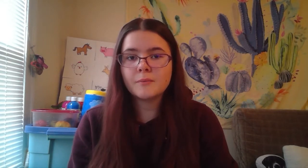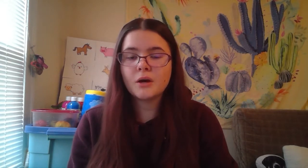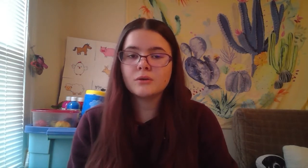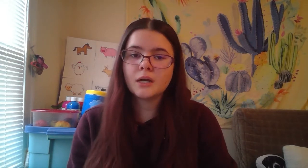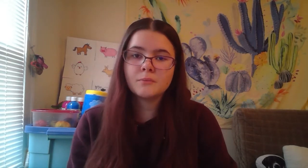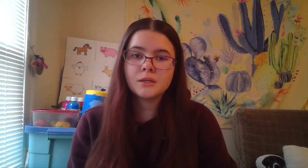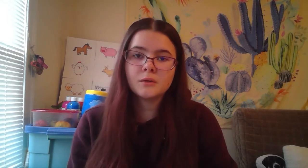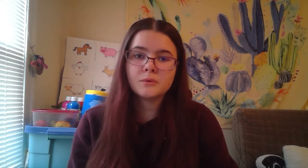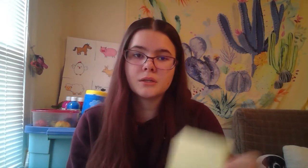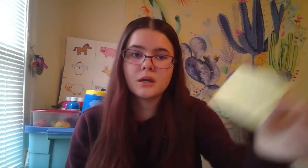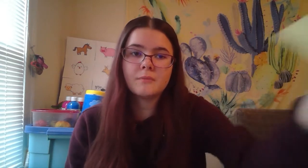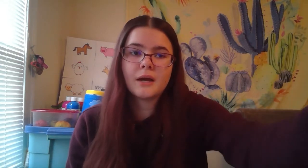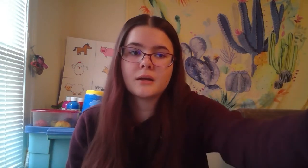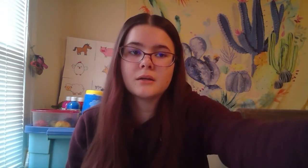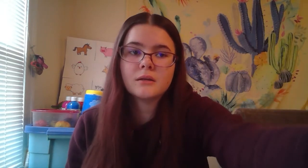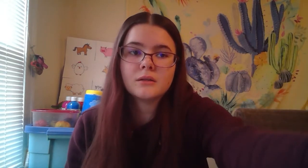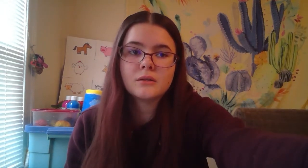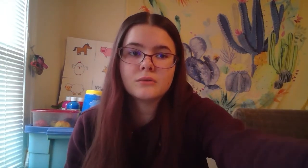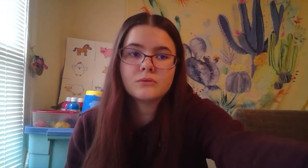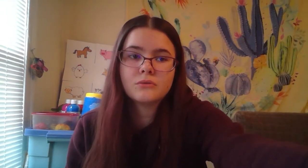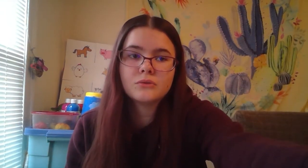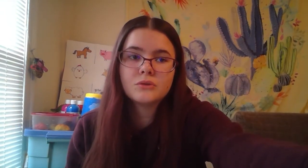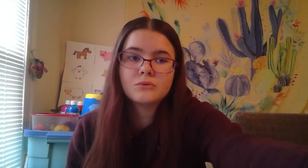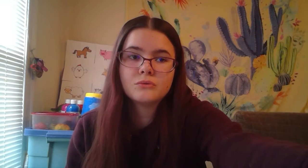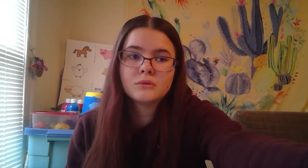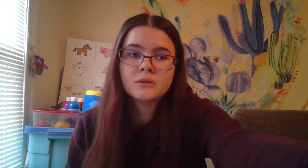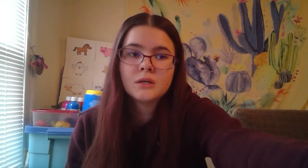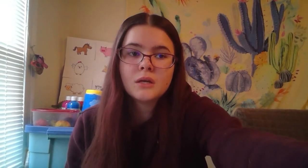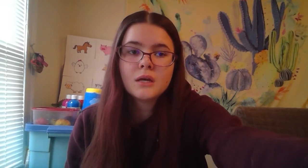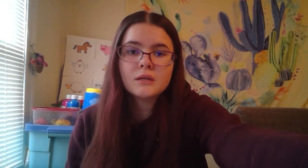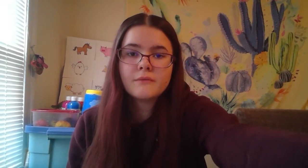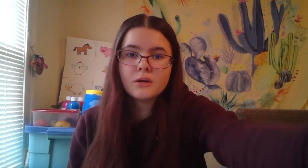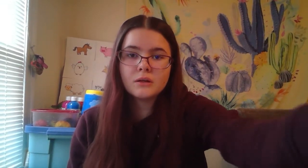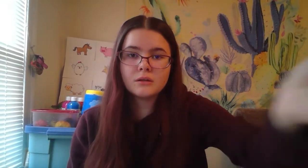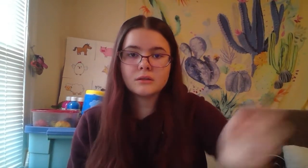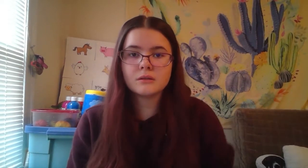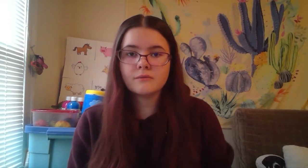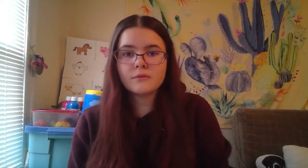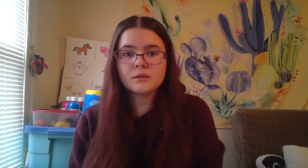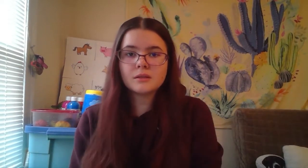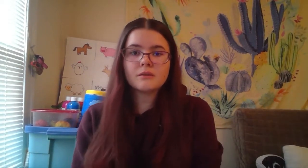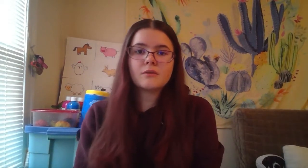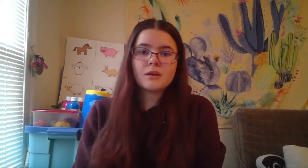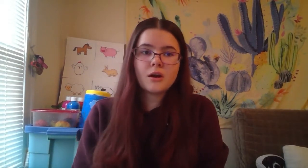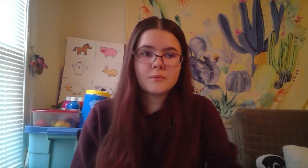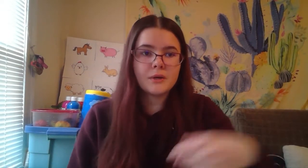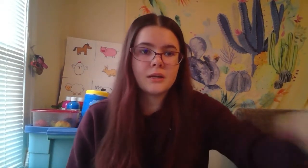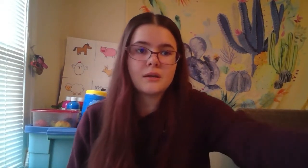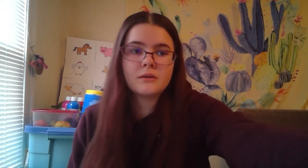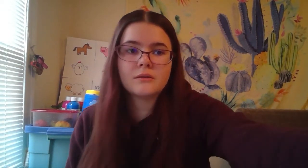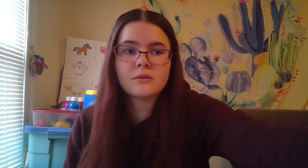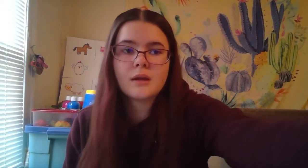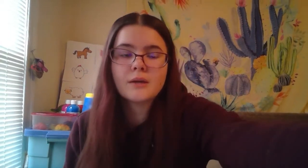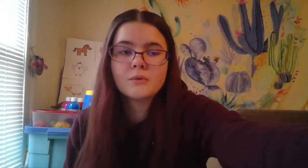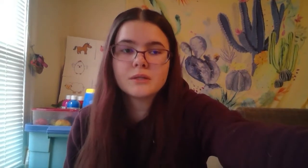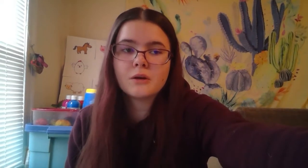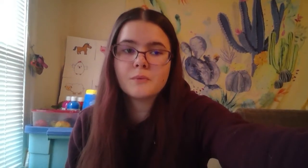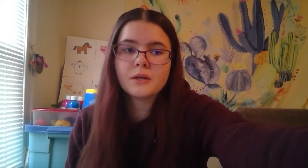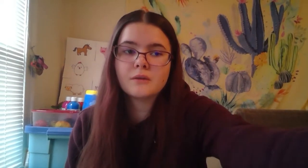about not being able to come back until June is very heartbreaking. I know it's heartbreaking